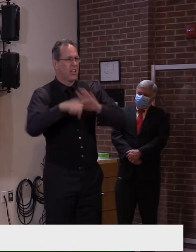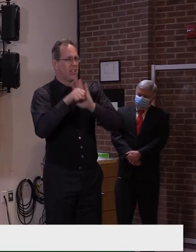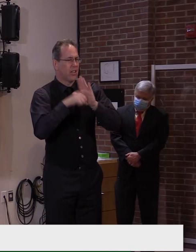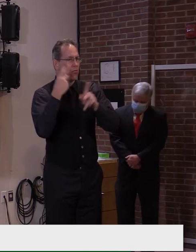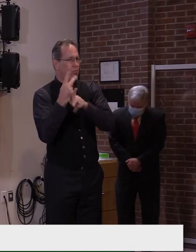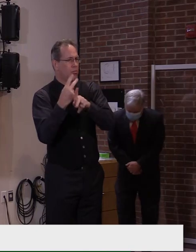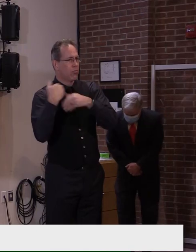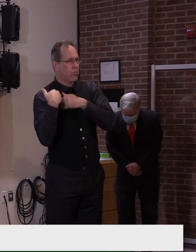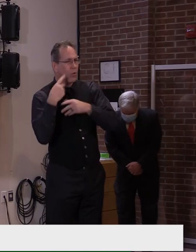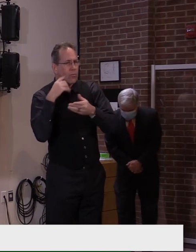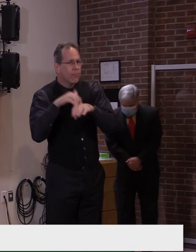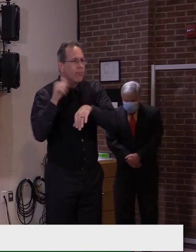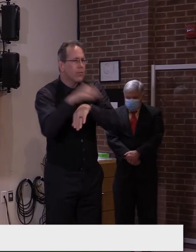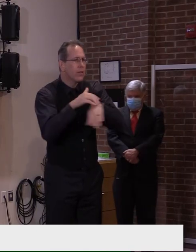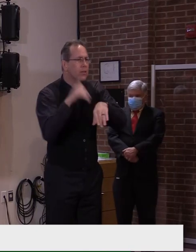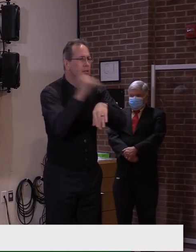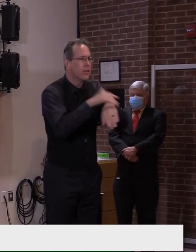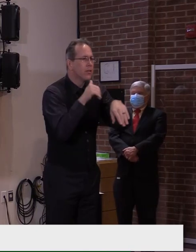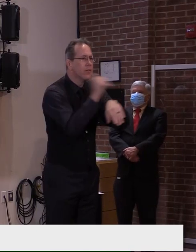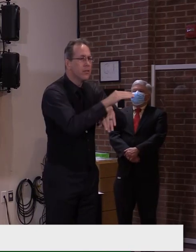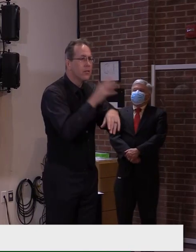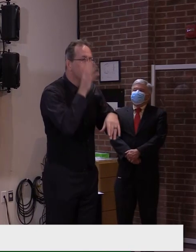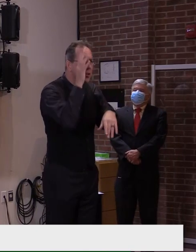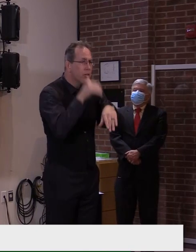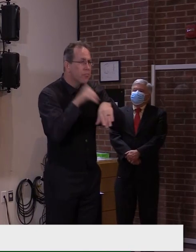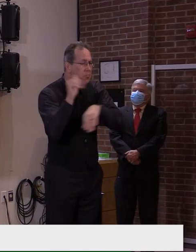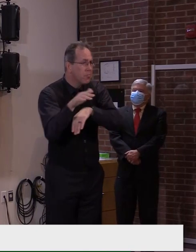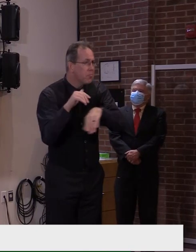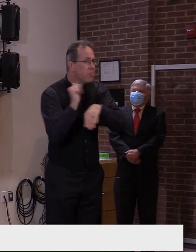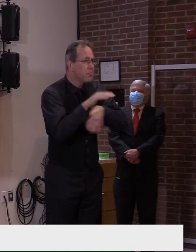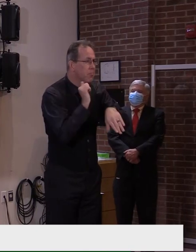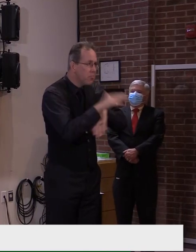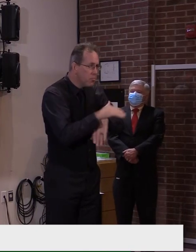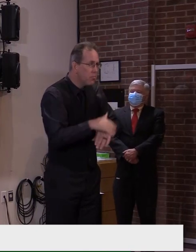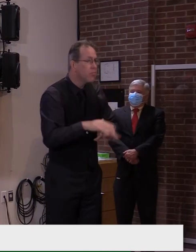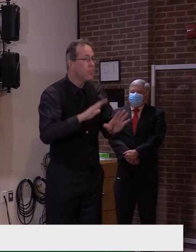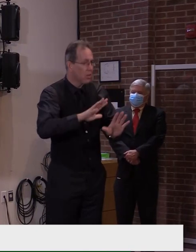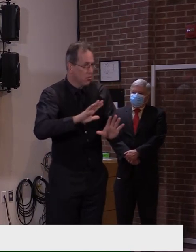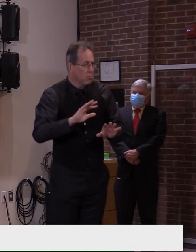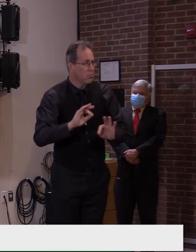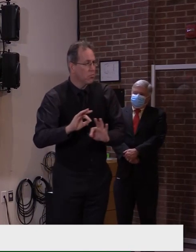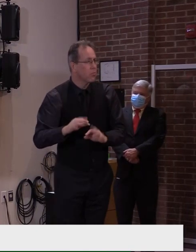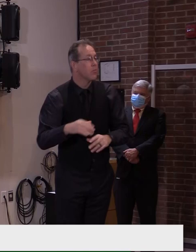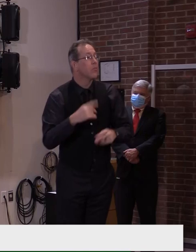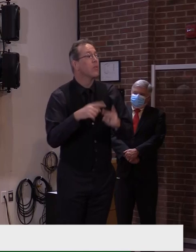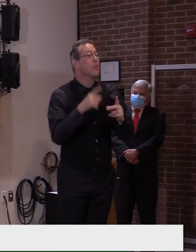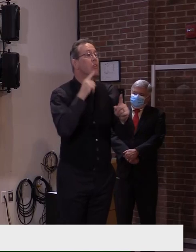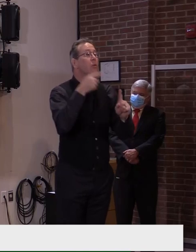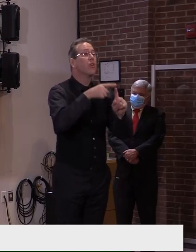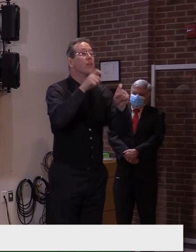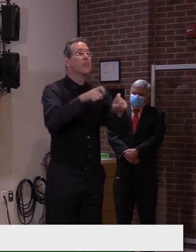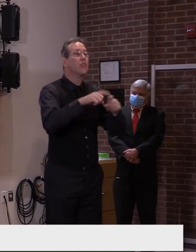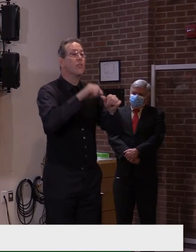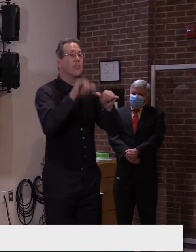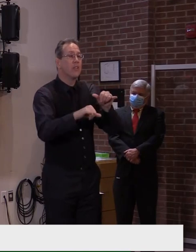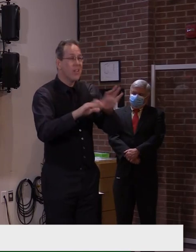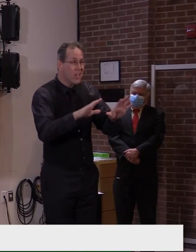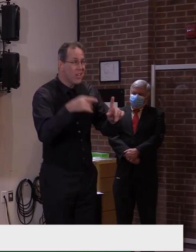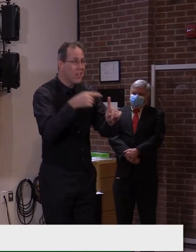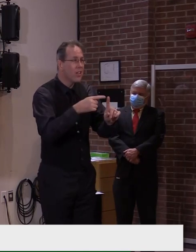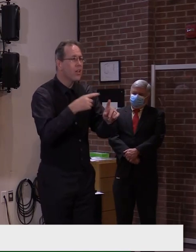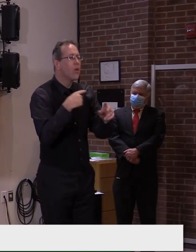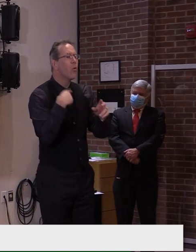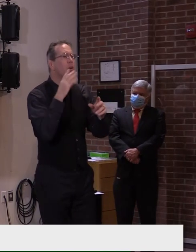sort of where we're going with Test to Stay as a, I'll call it an evolution of a practice and a strategy in response